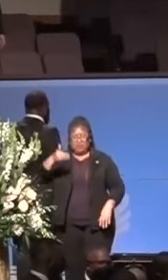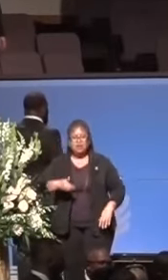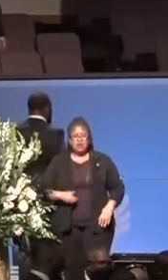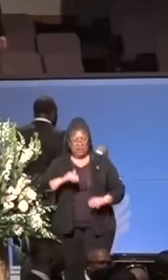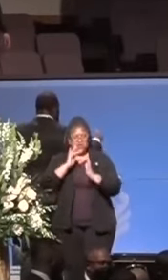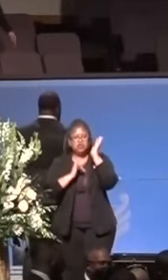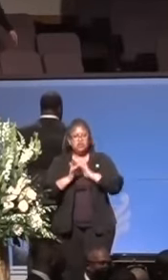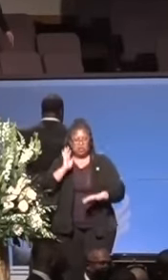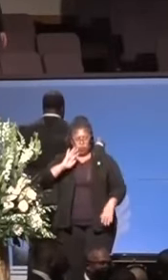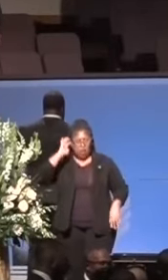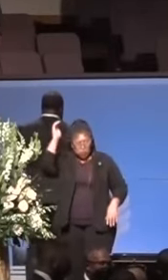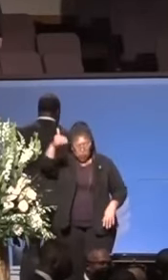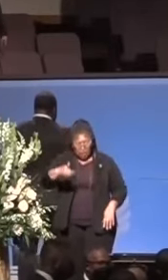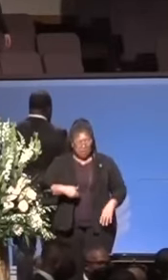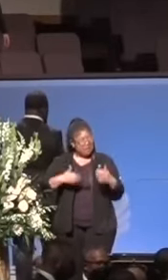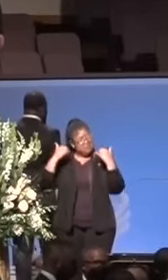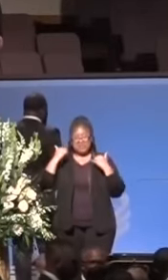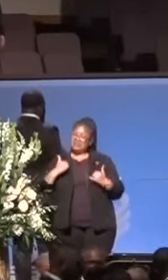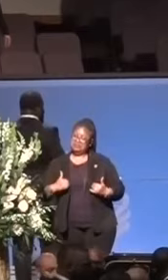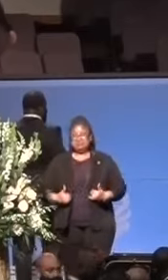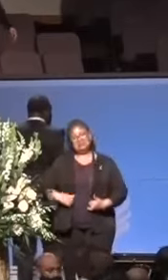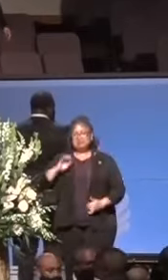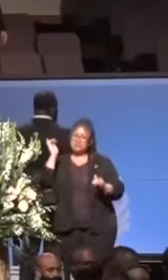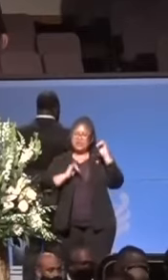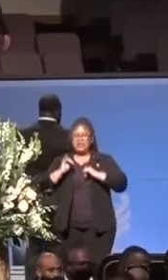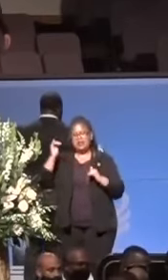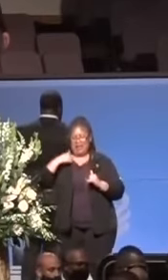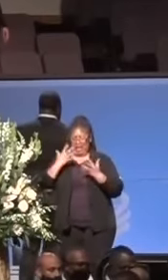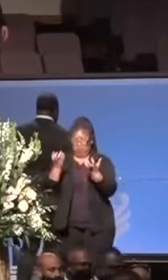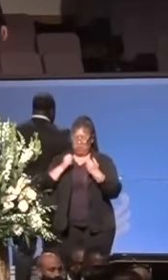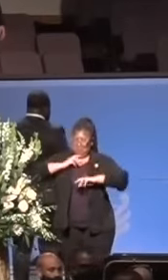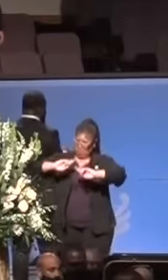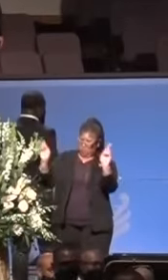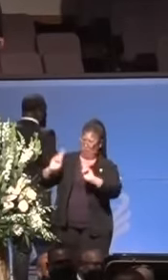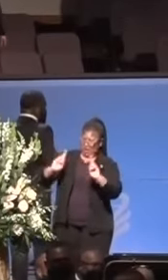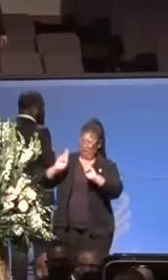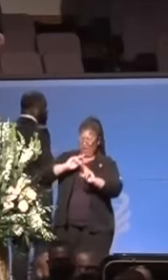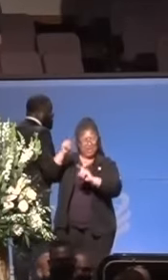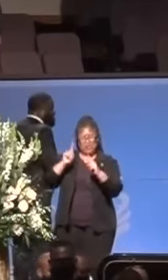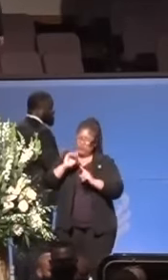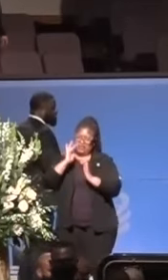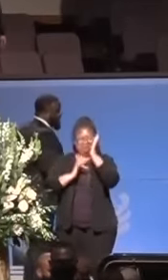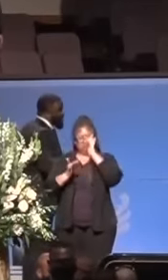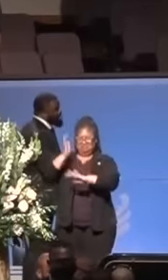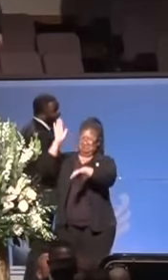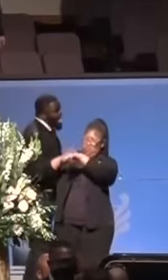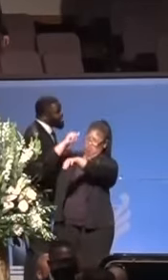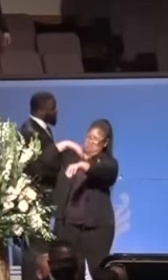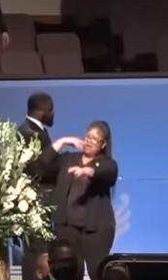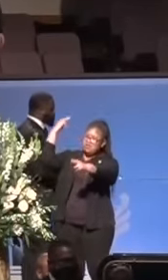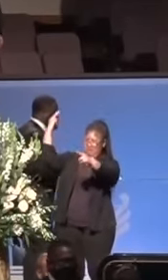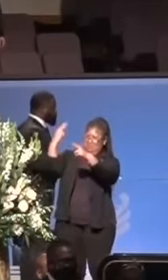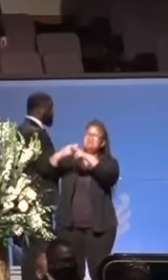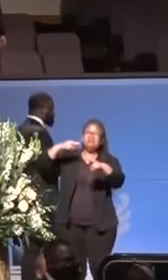He'll welcome me. I want to be ready when they call my